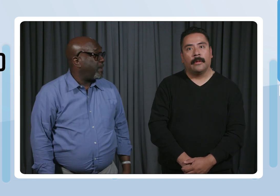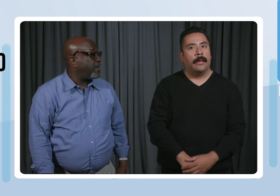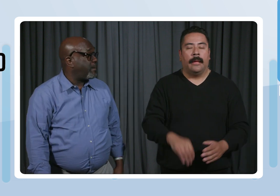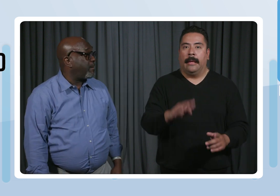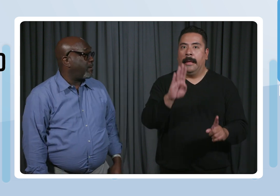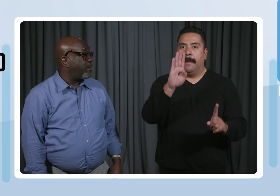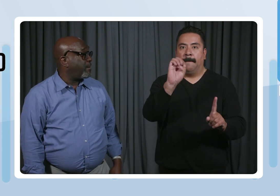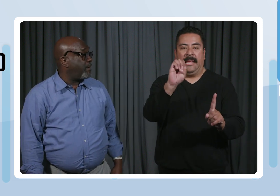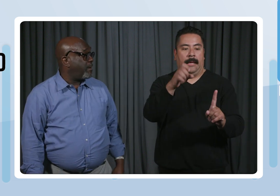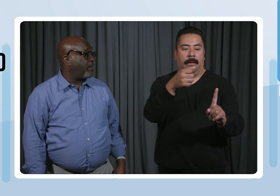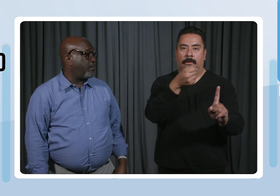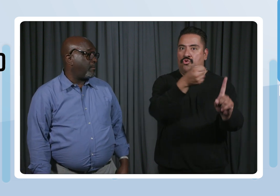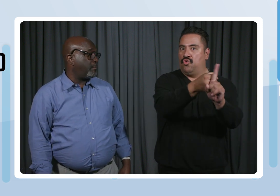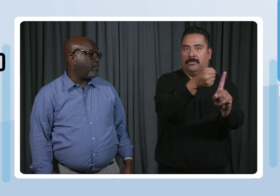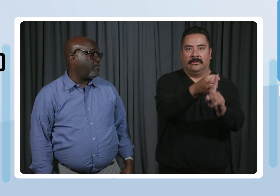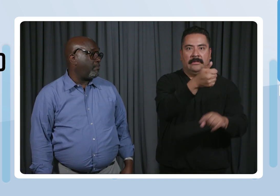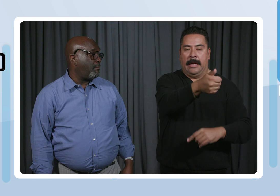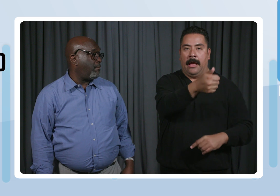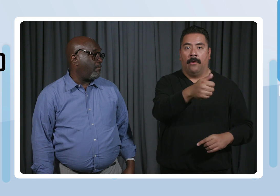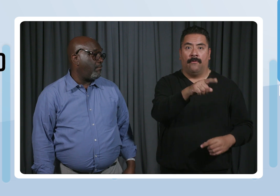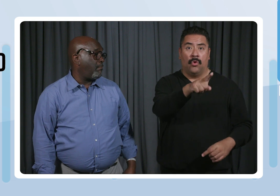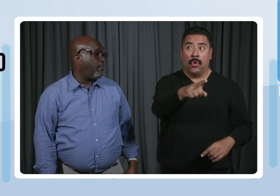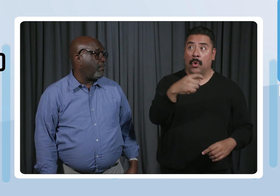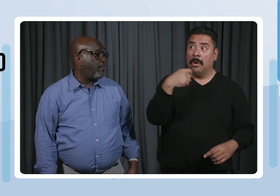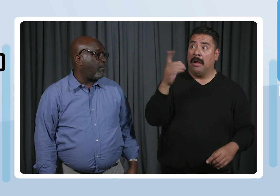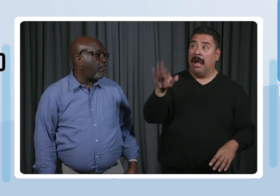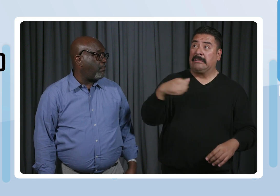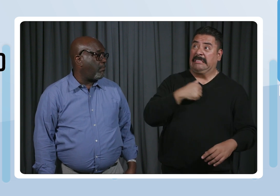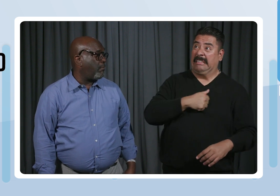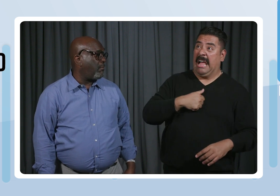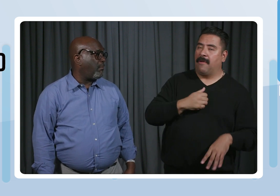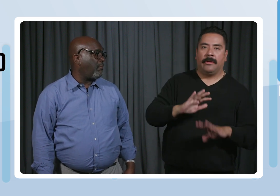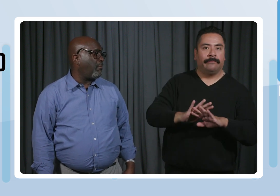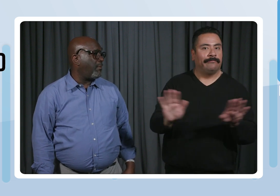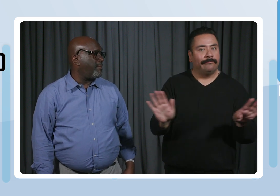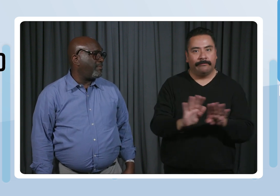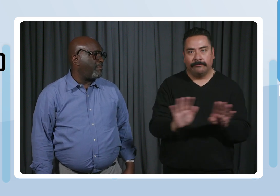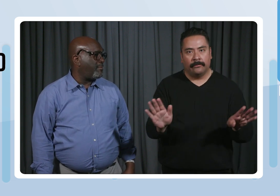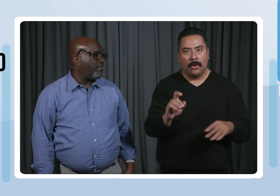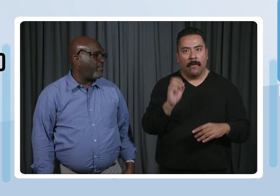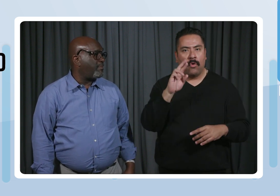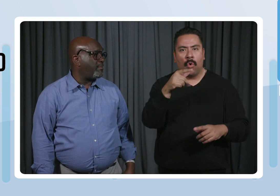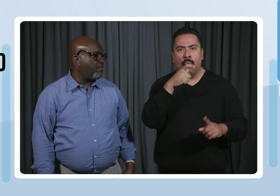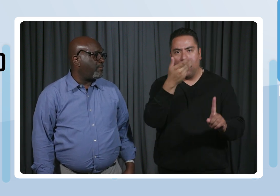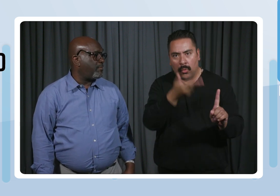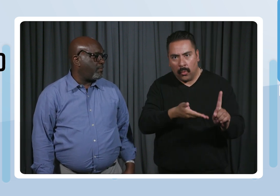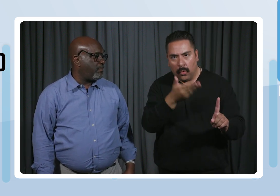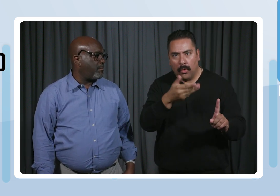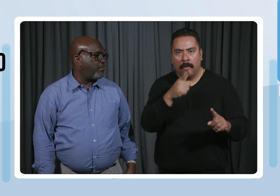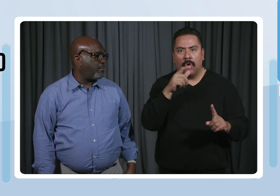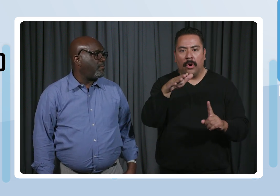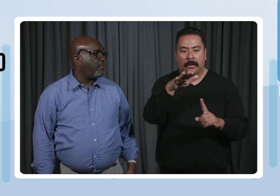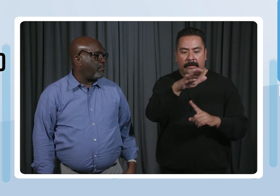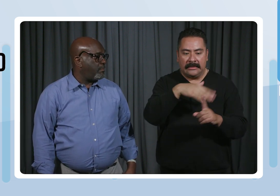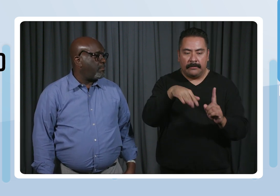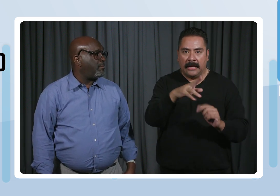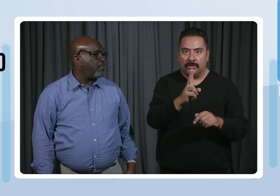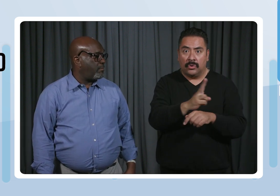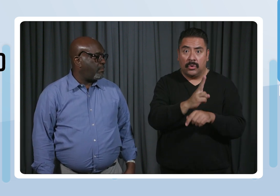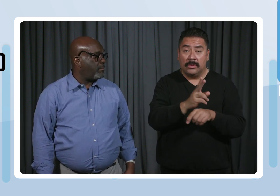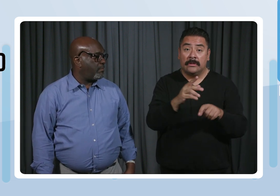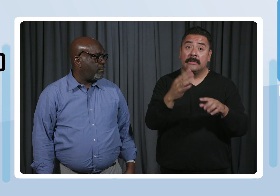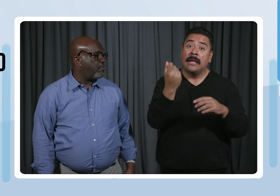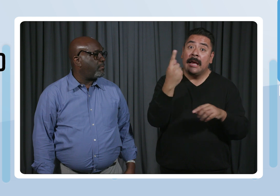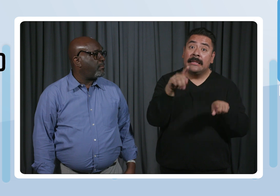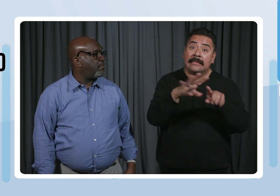yourself. You don't owe anybody an apology for who you are and for the space that you take up. At the same time, you don't owe anything